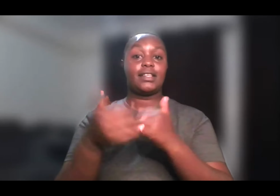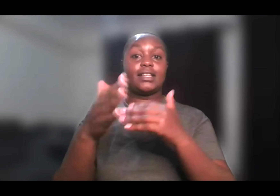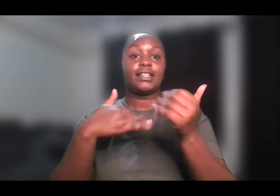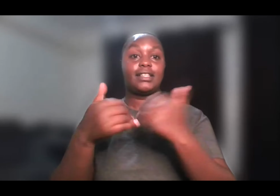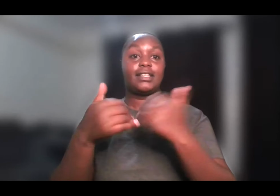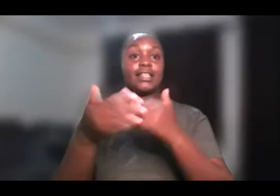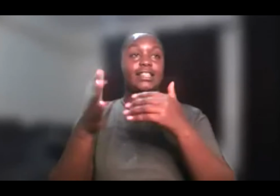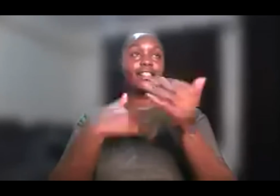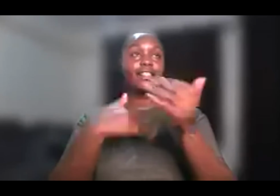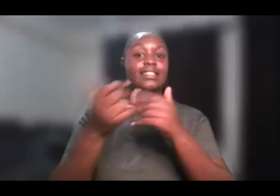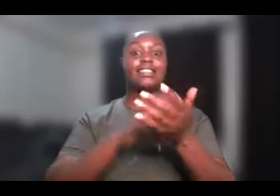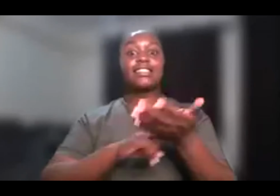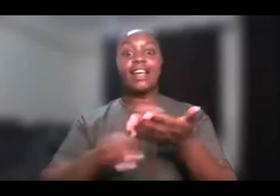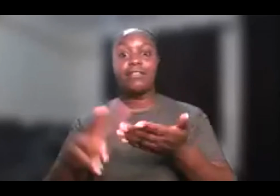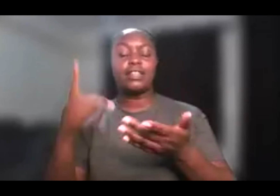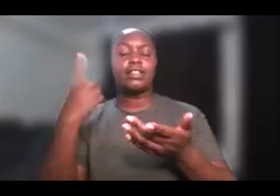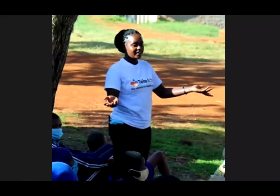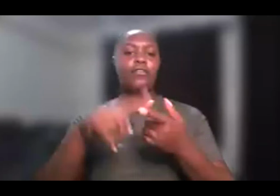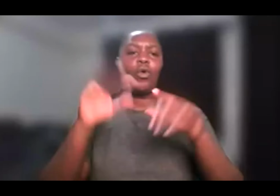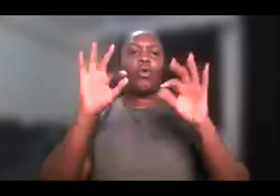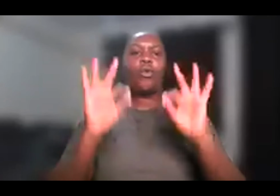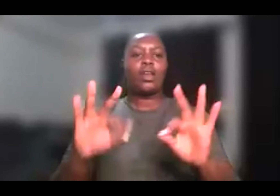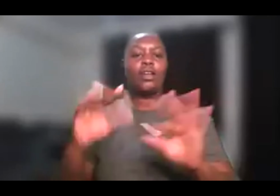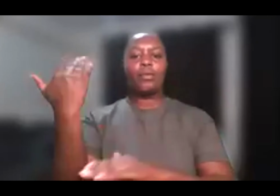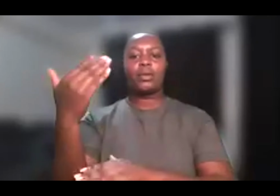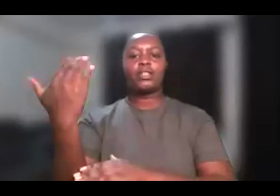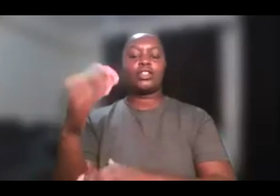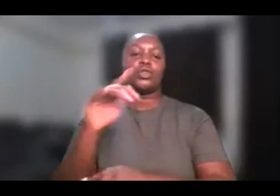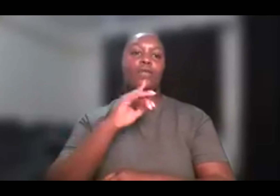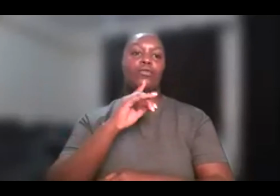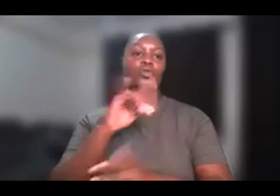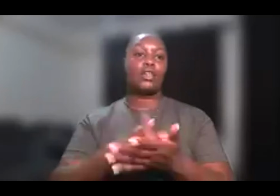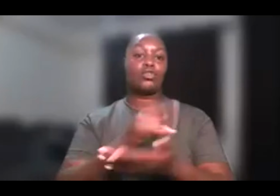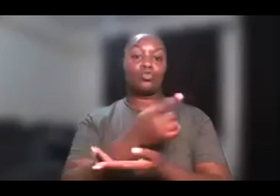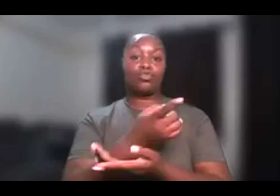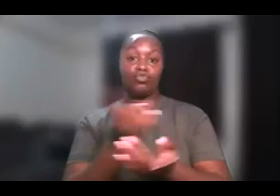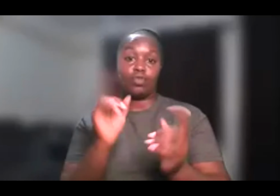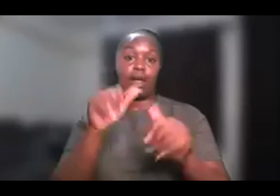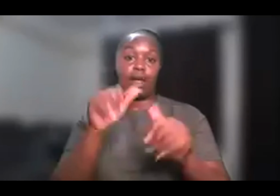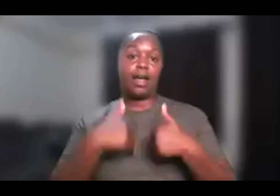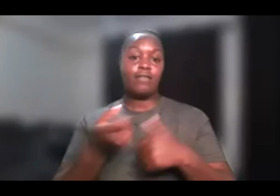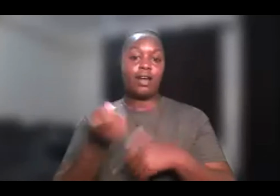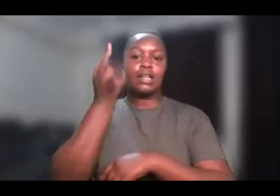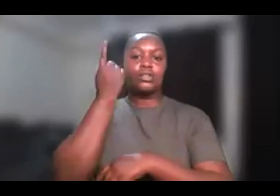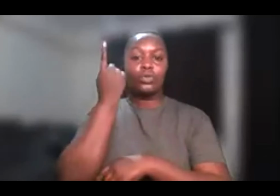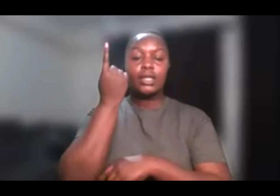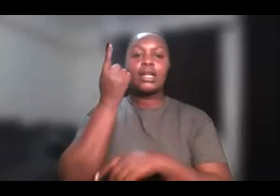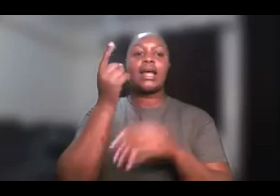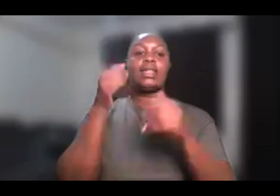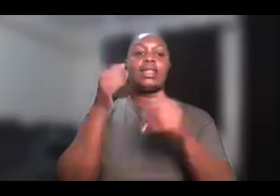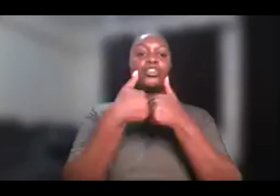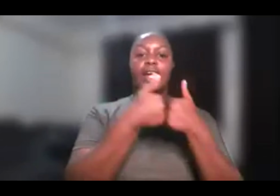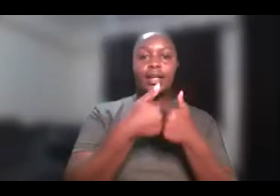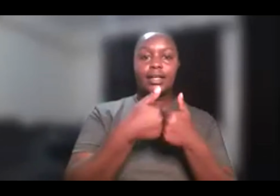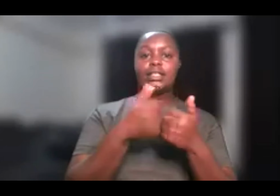have enabled you to understand the conversation deeper, the challenges, and the areas of collaboration.